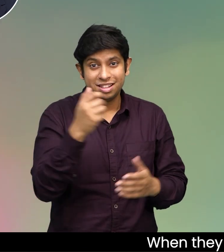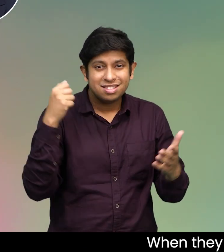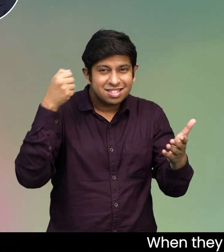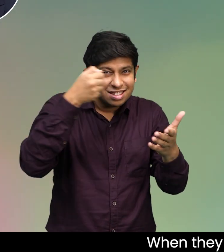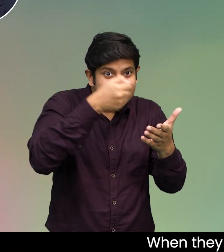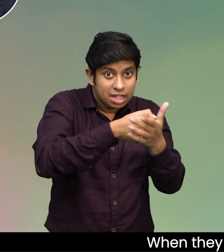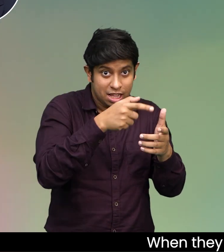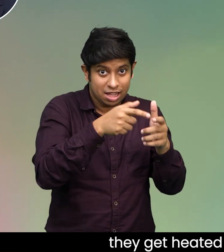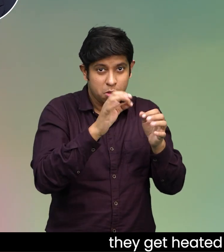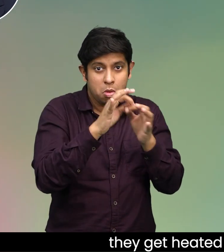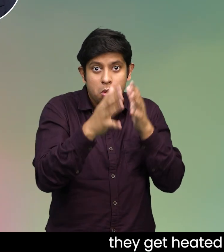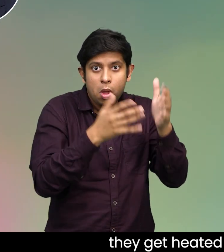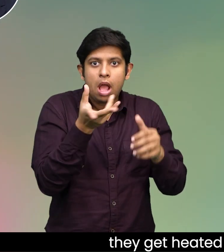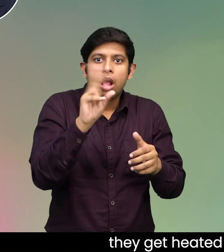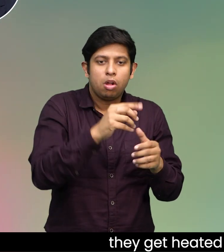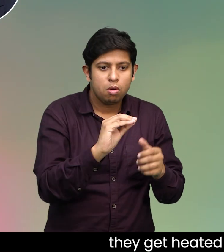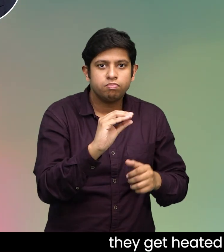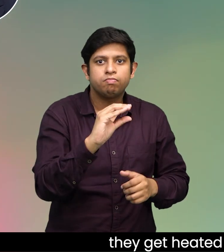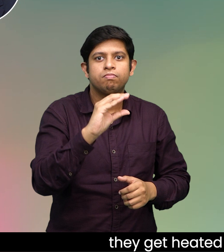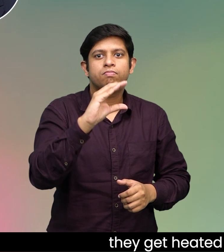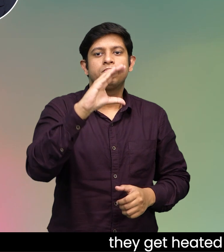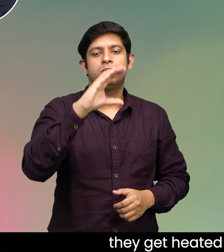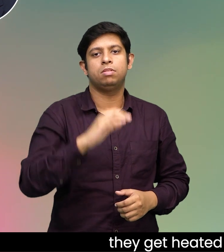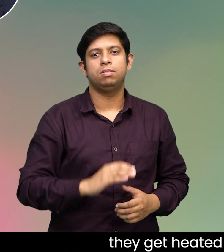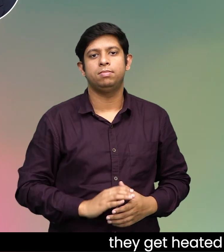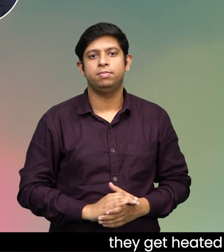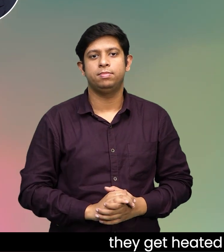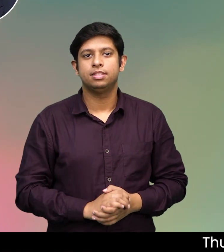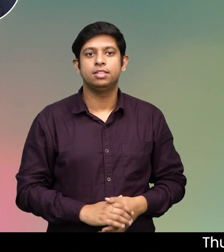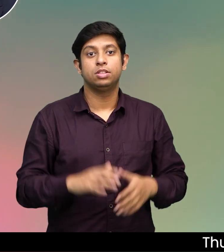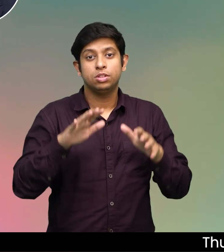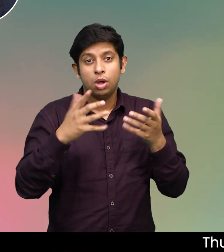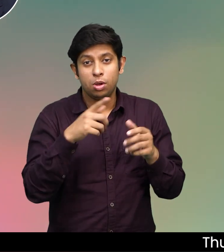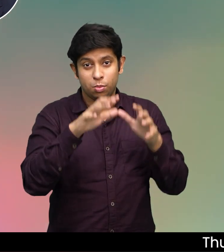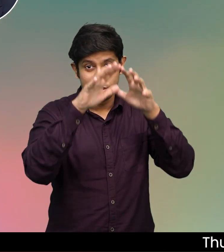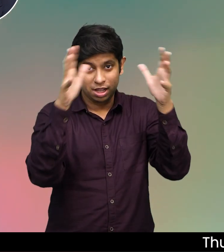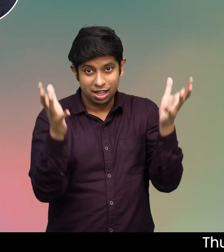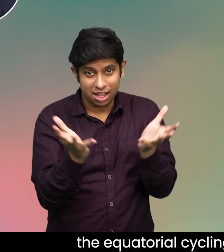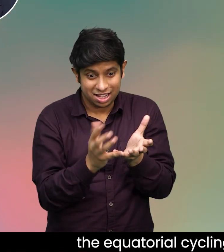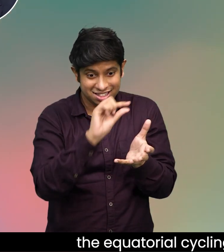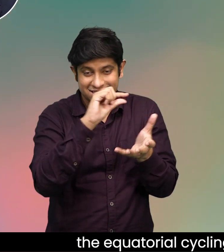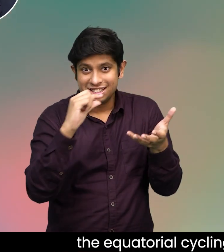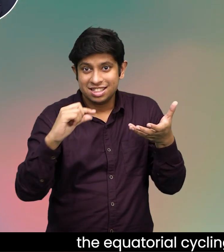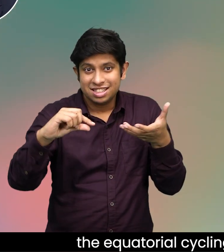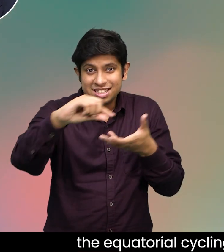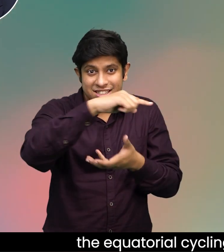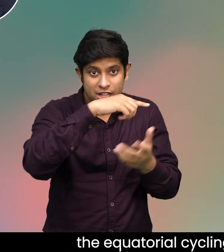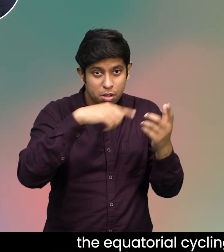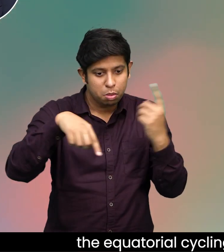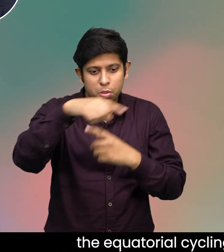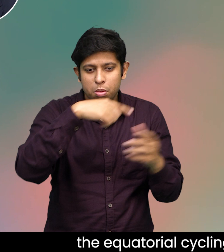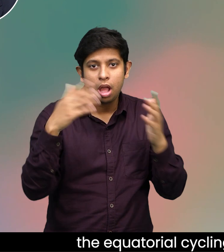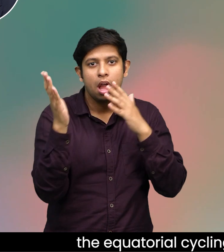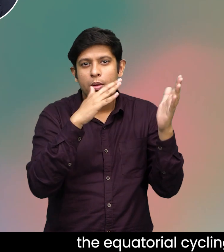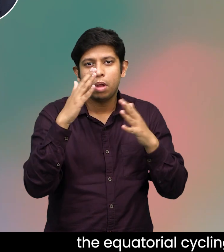When they get there, they get heated again and rise. Thus, the equatorial cycling